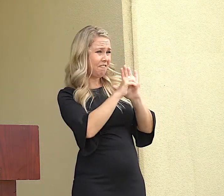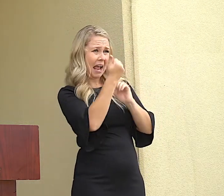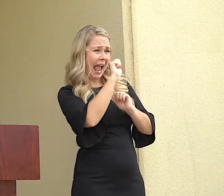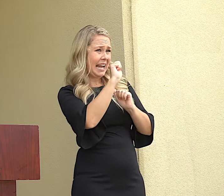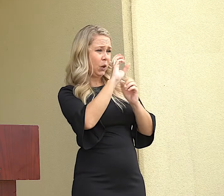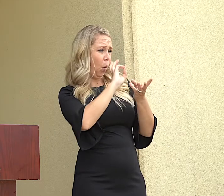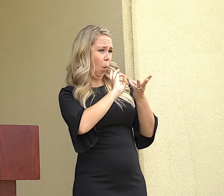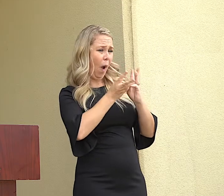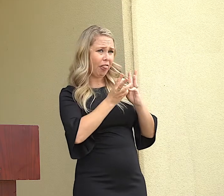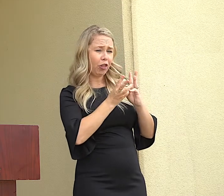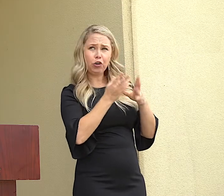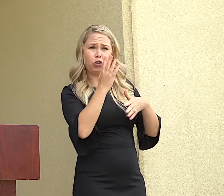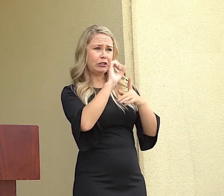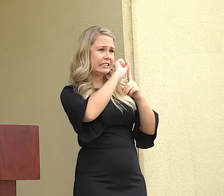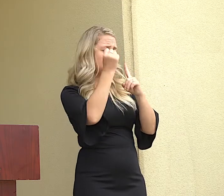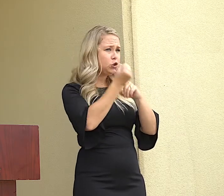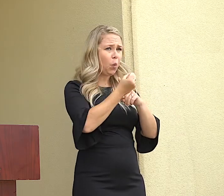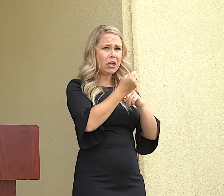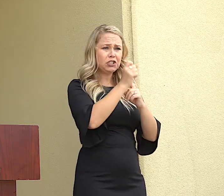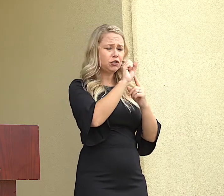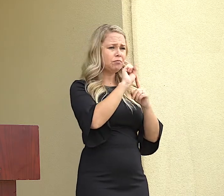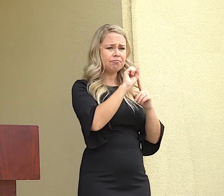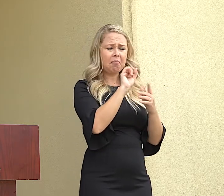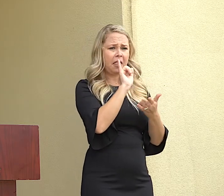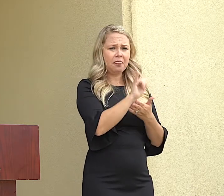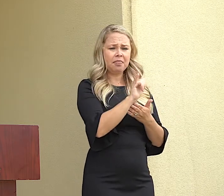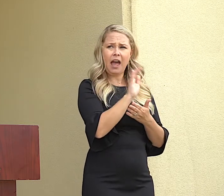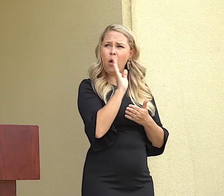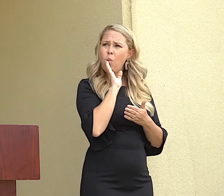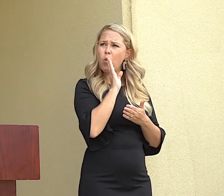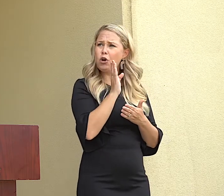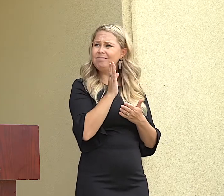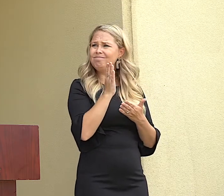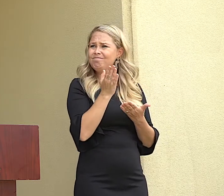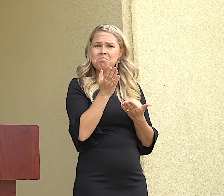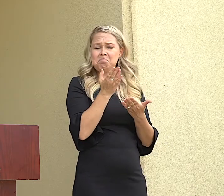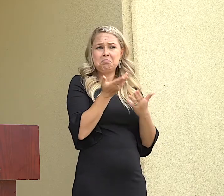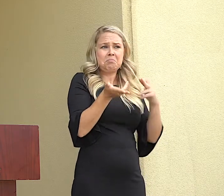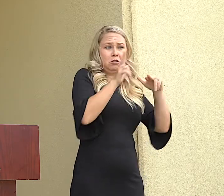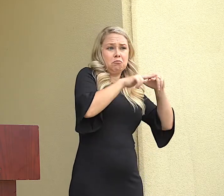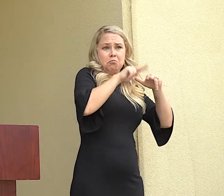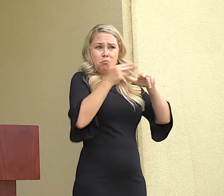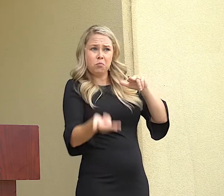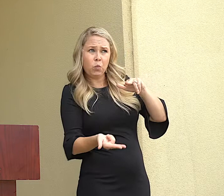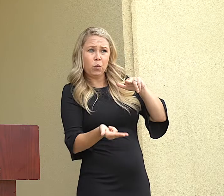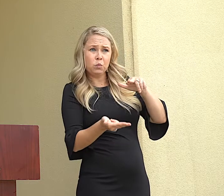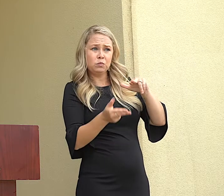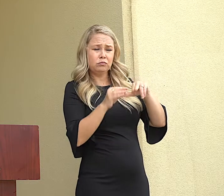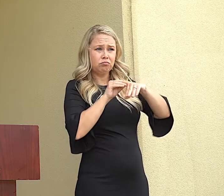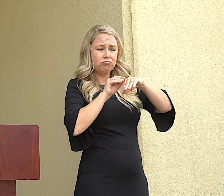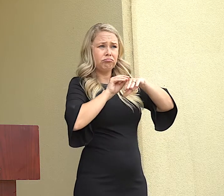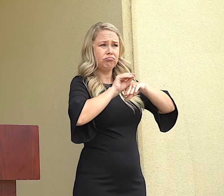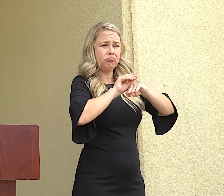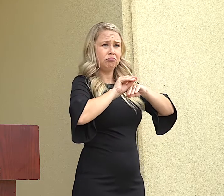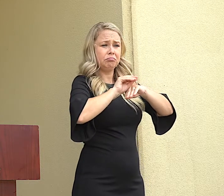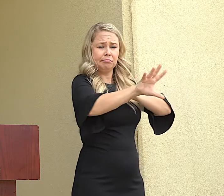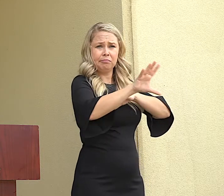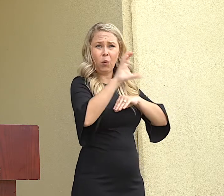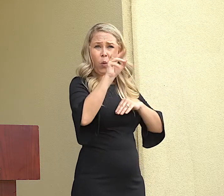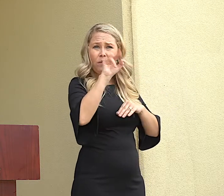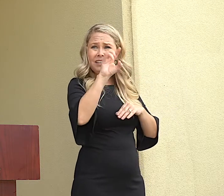particular weather situation or circumstance that in and of itself is more conducive to transmission of